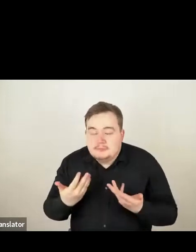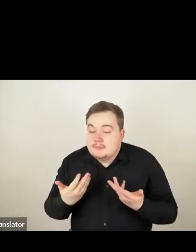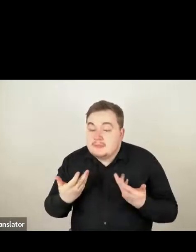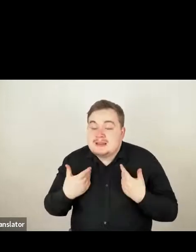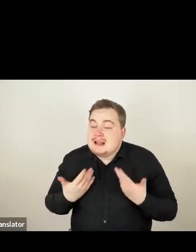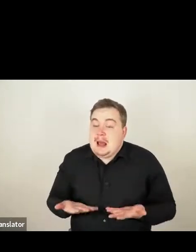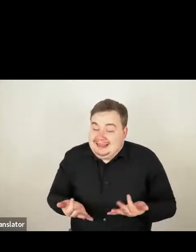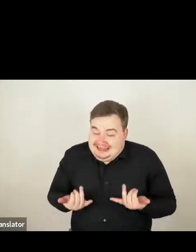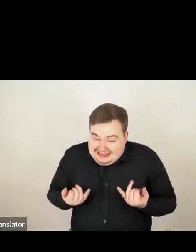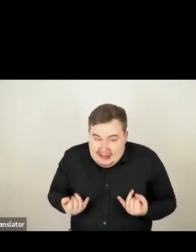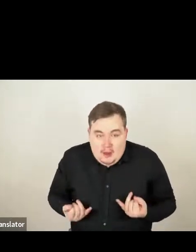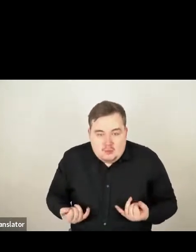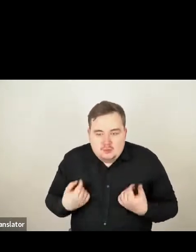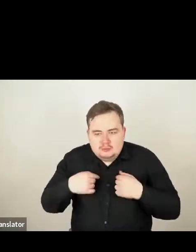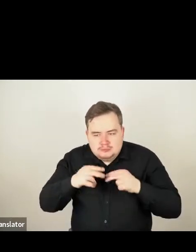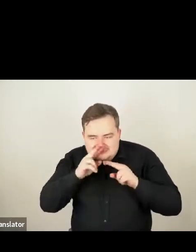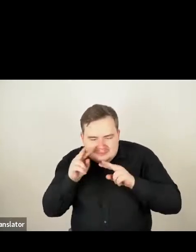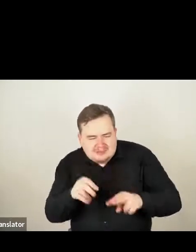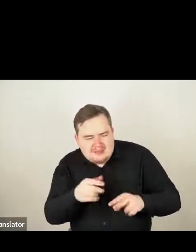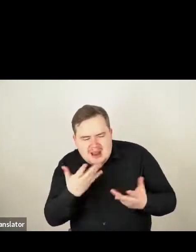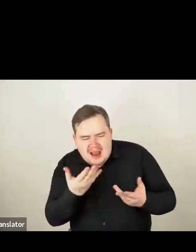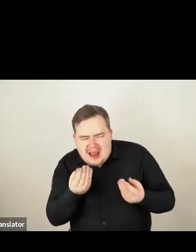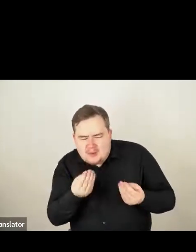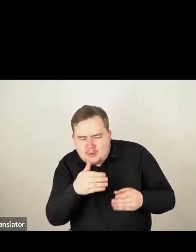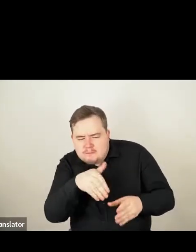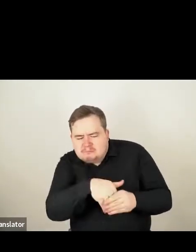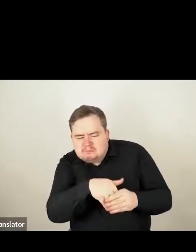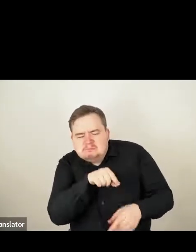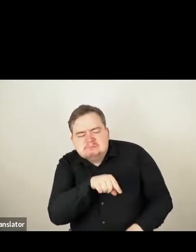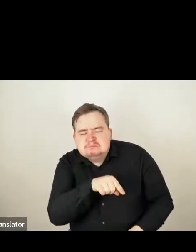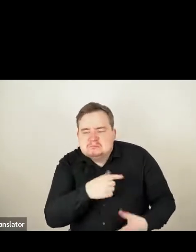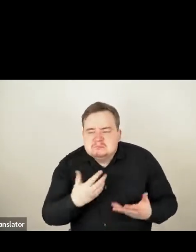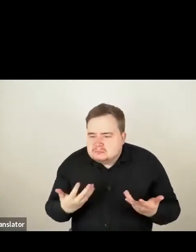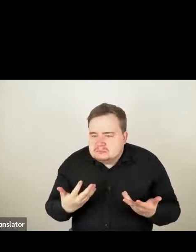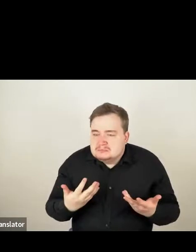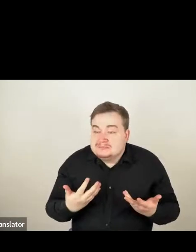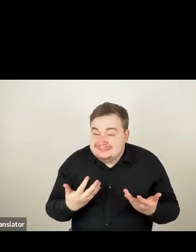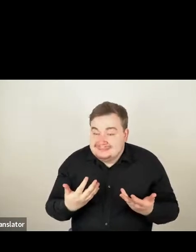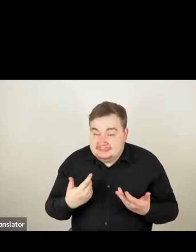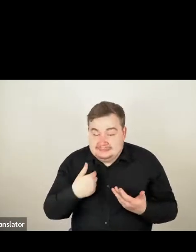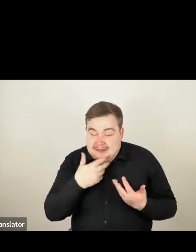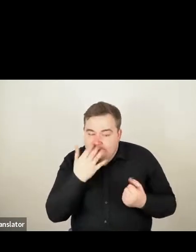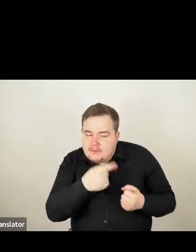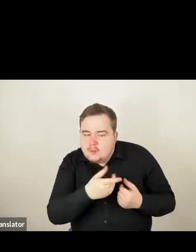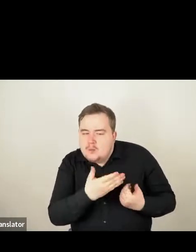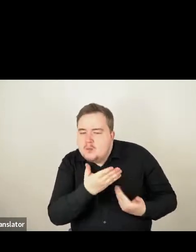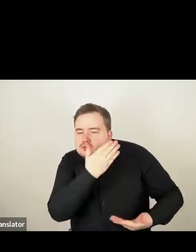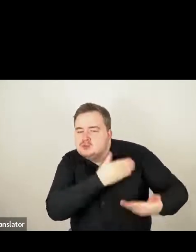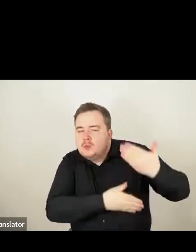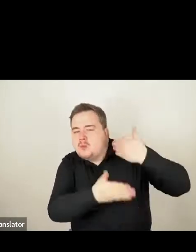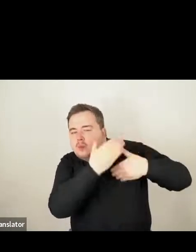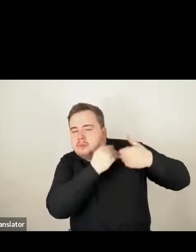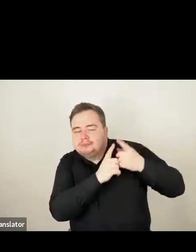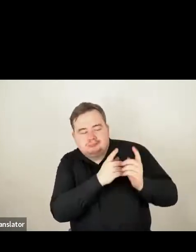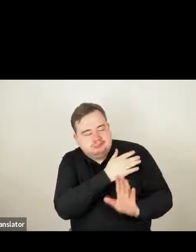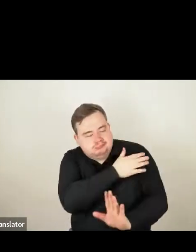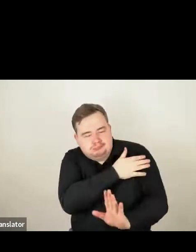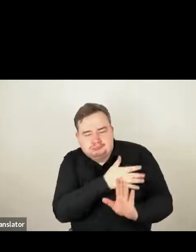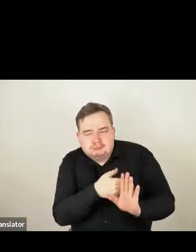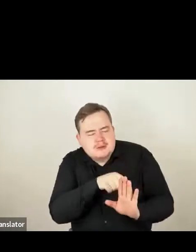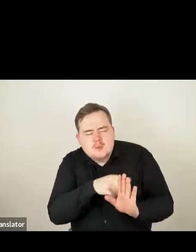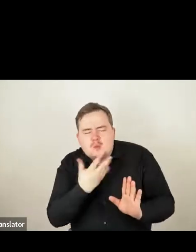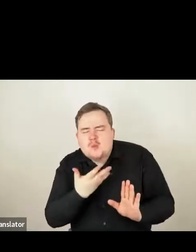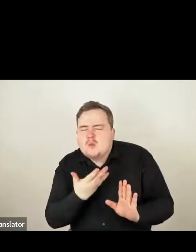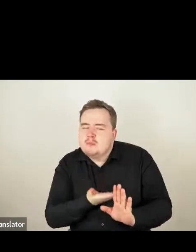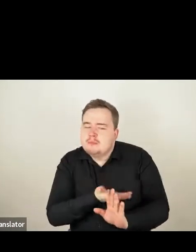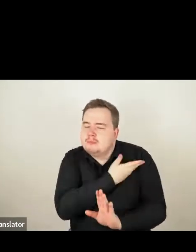but also, really importantly, the history. And I think it was Hedy Fry who said earlier that the history is really important.